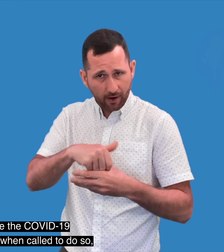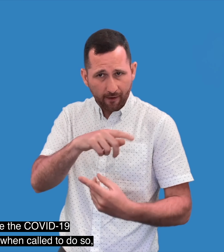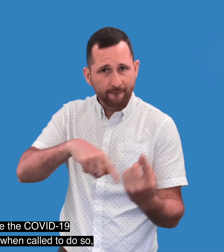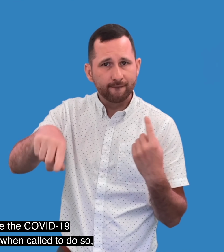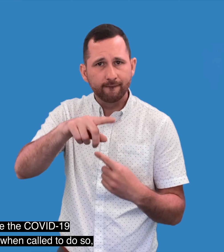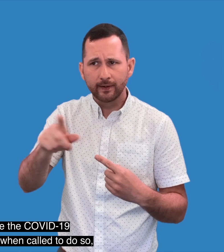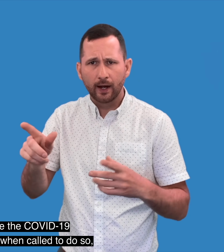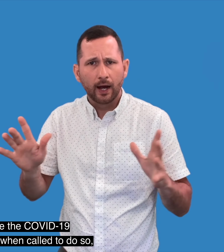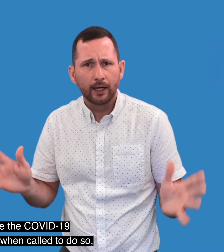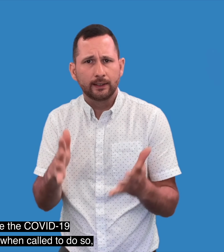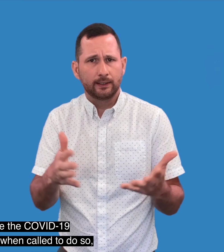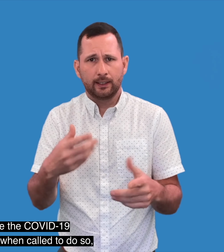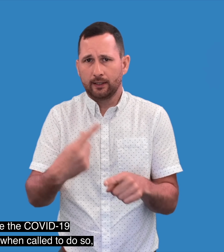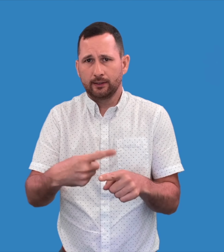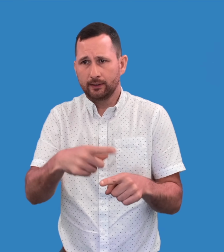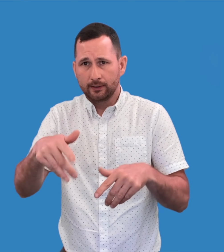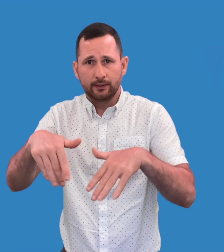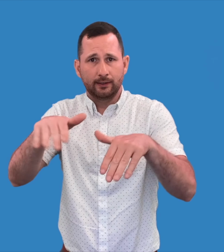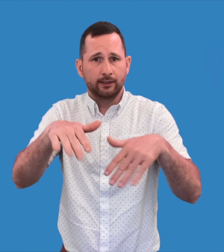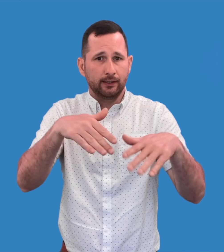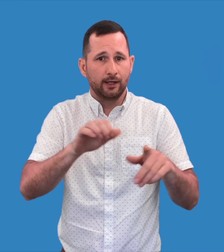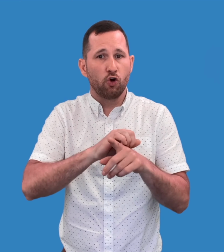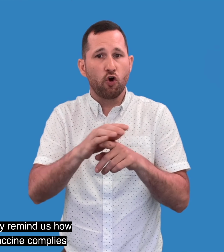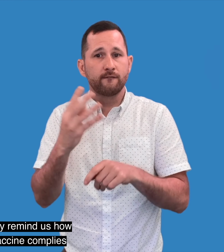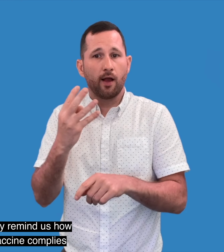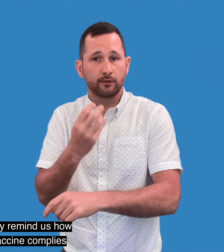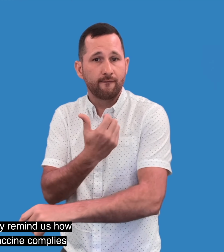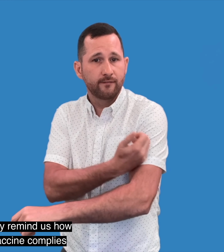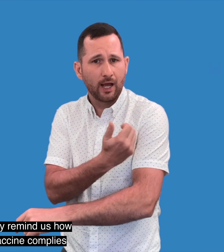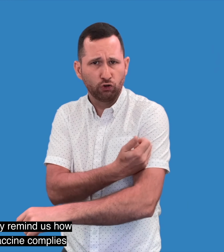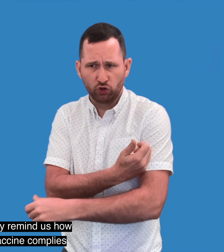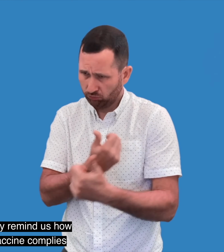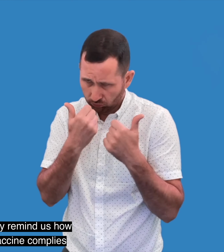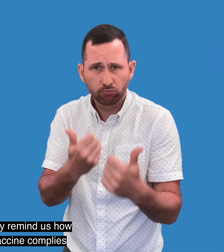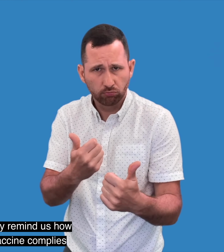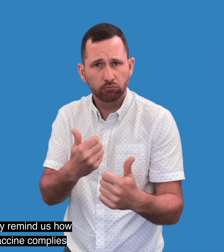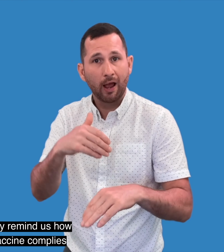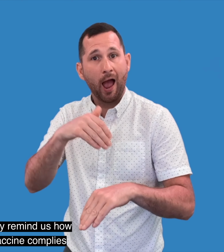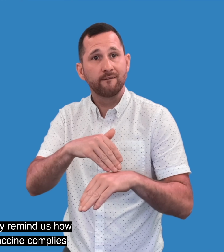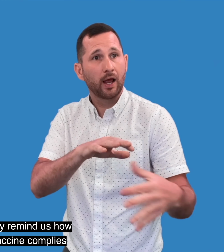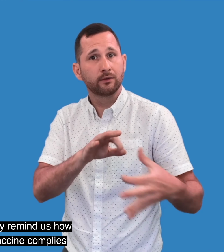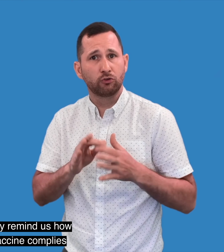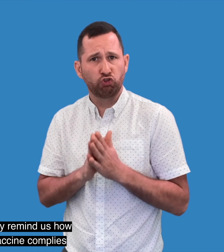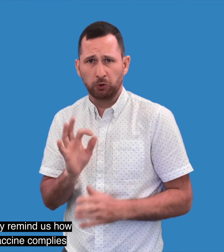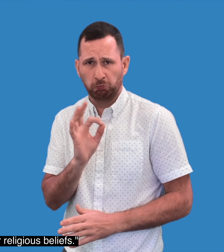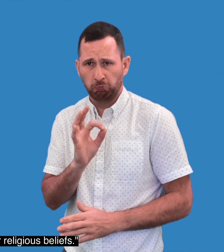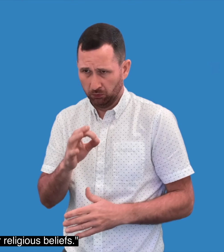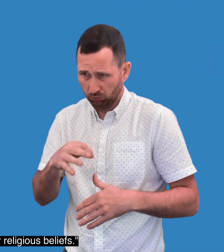vaccination when called to do so, as they remind us how the vaccine complies with our